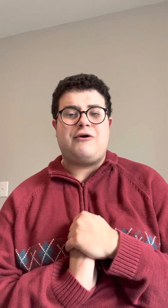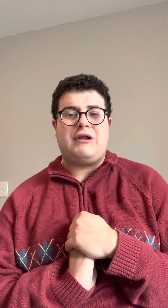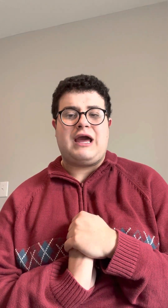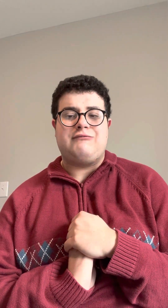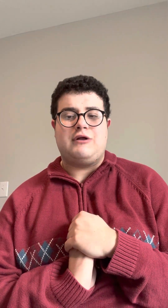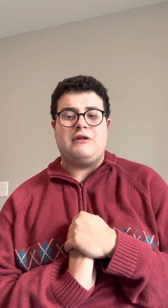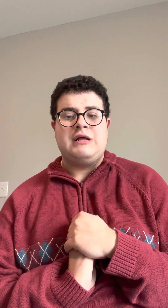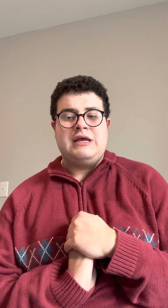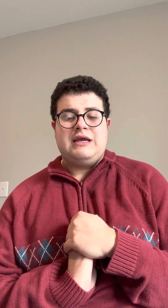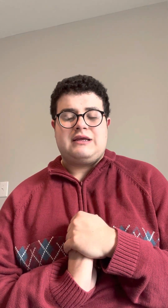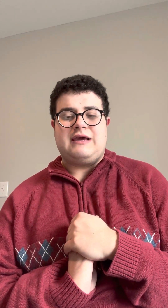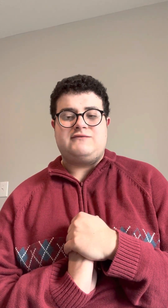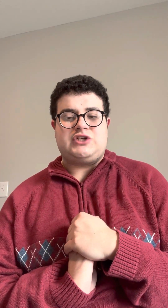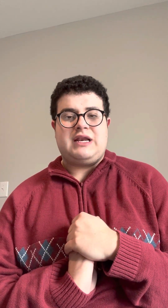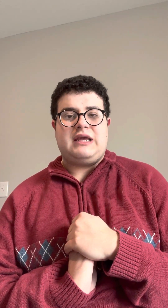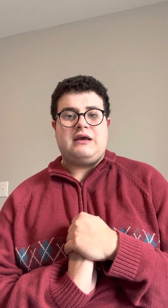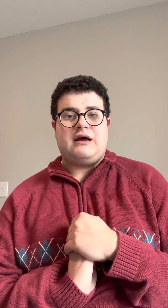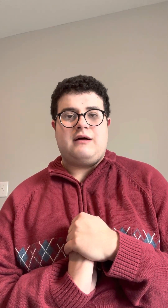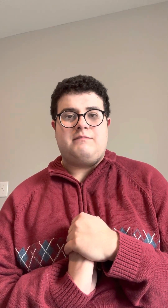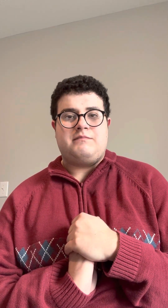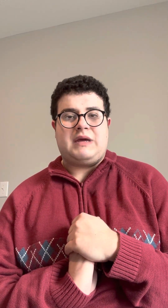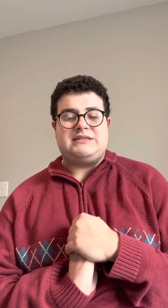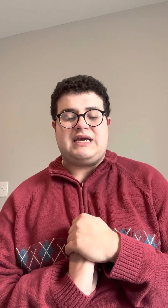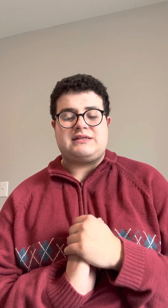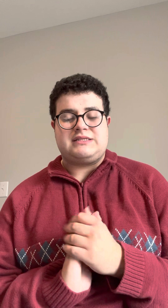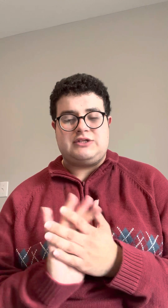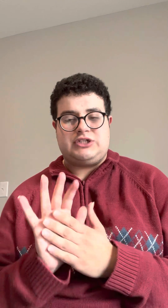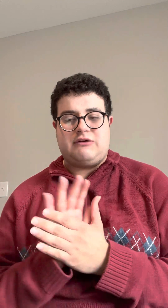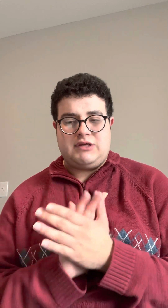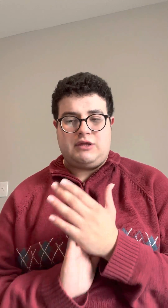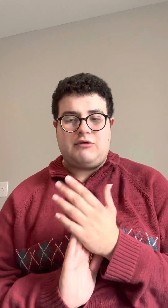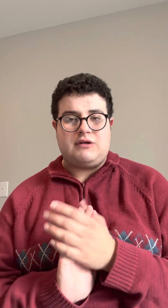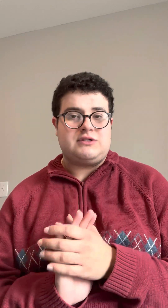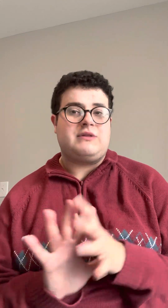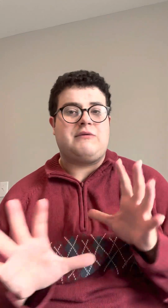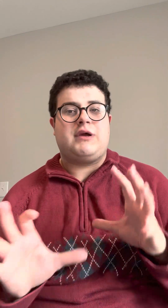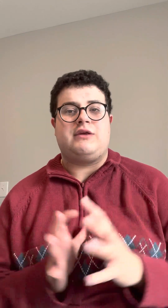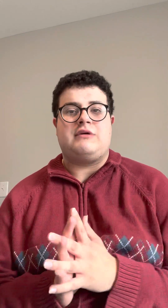I will give Jenny my text to share with you all, so that way you can